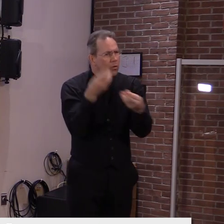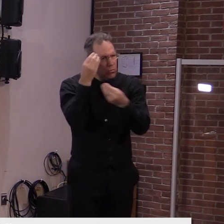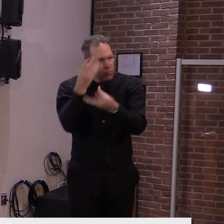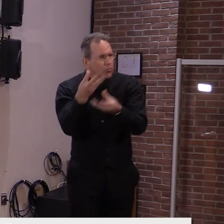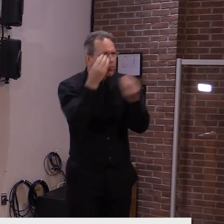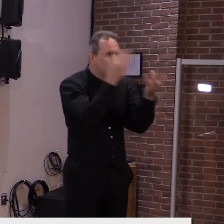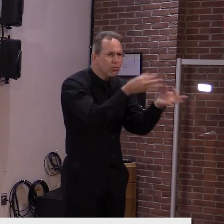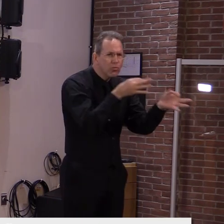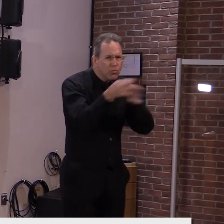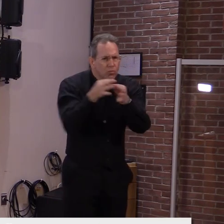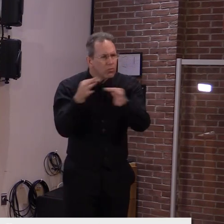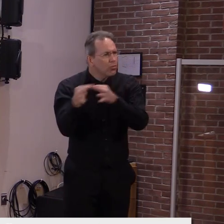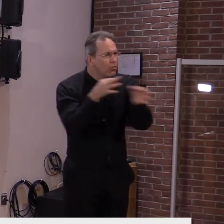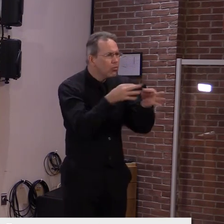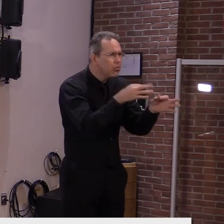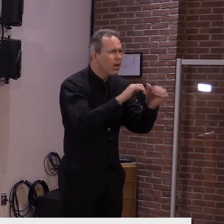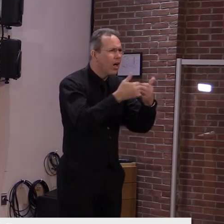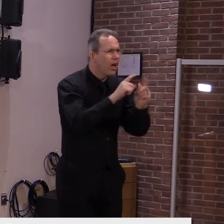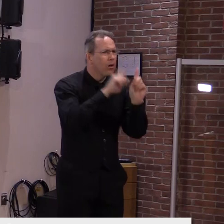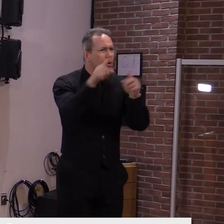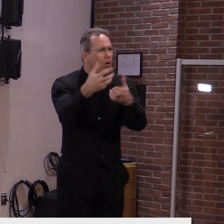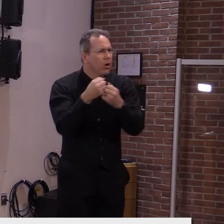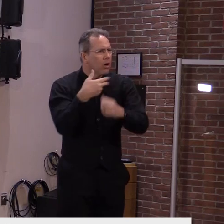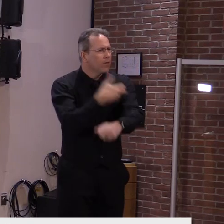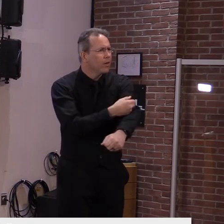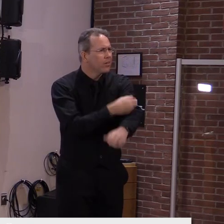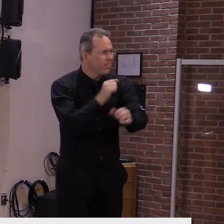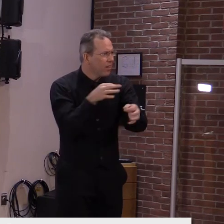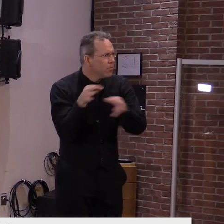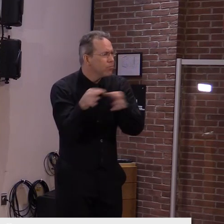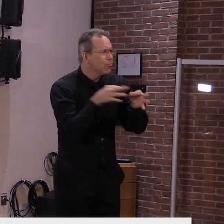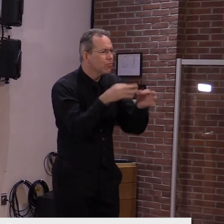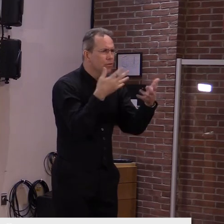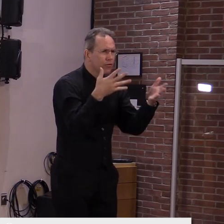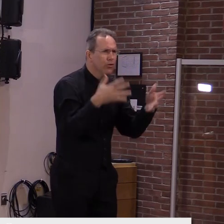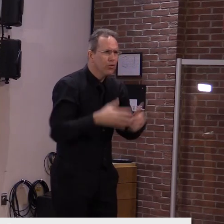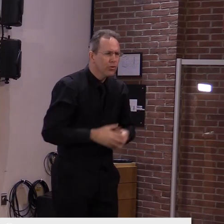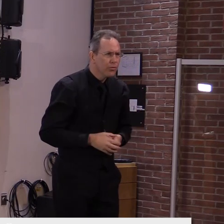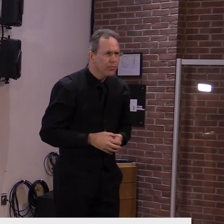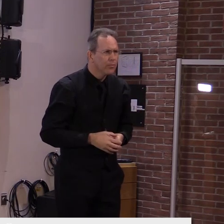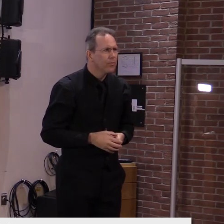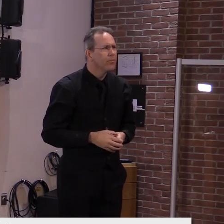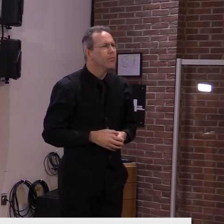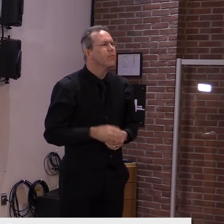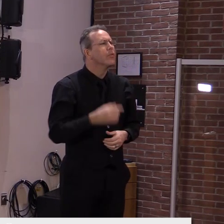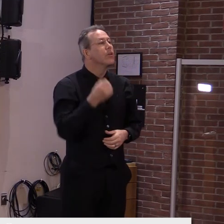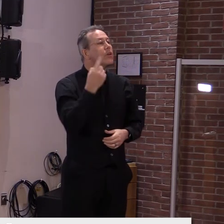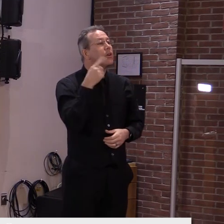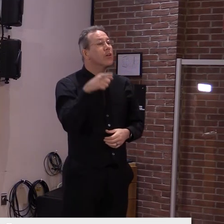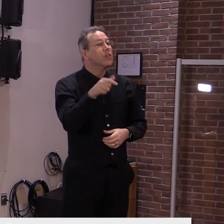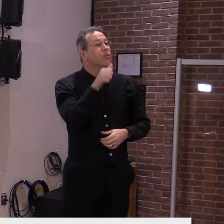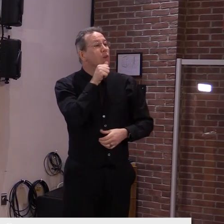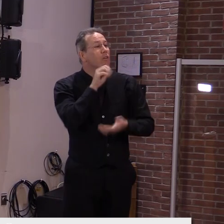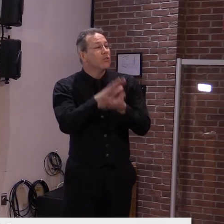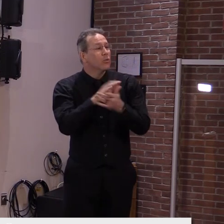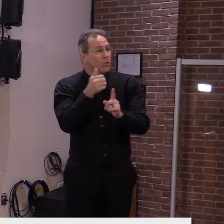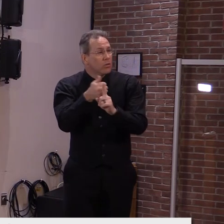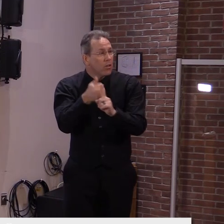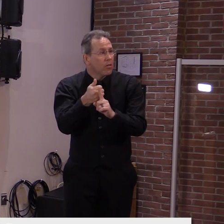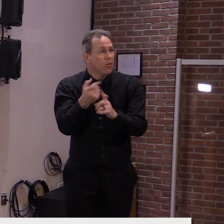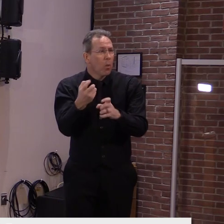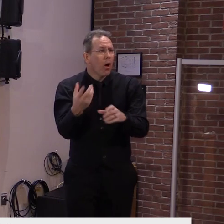district clinic. Now, like I said, they will be able to come into that district clinic. Same way with childcare. The